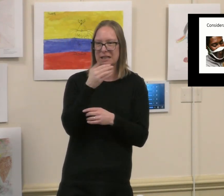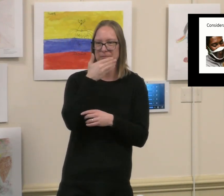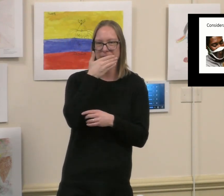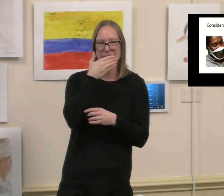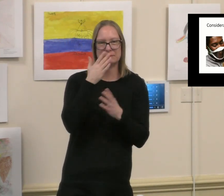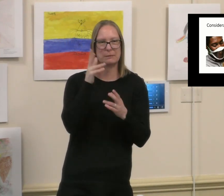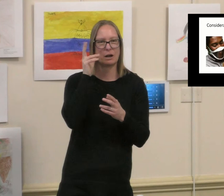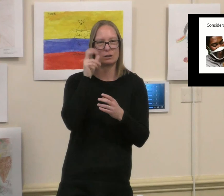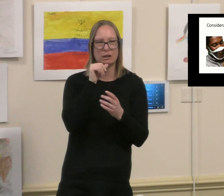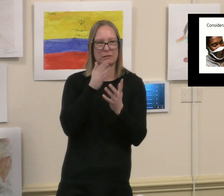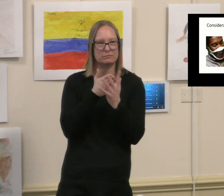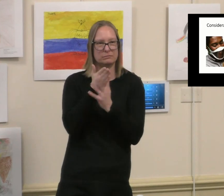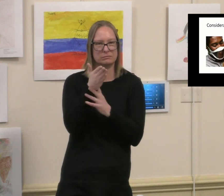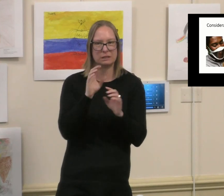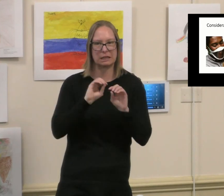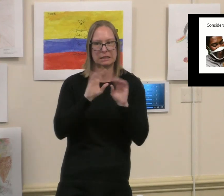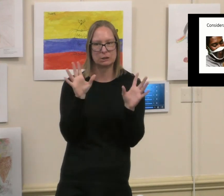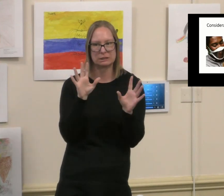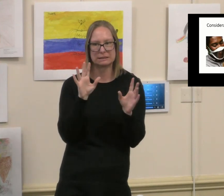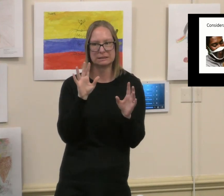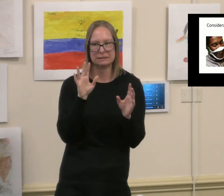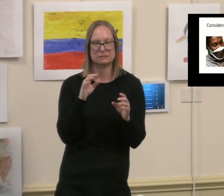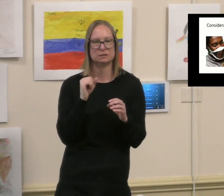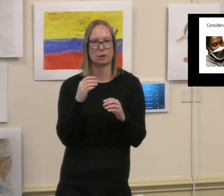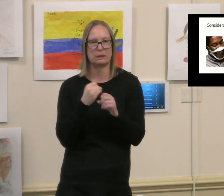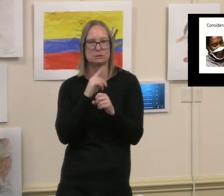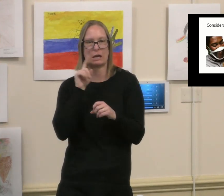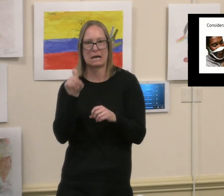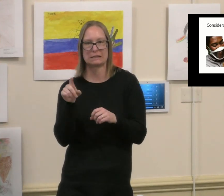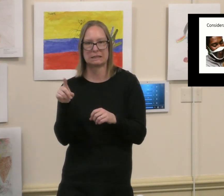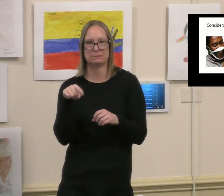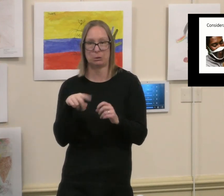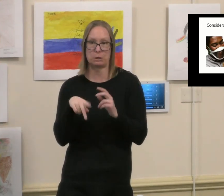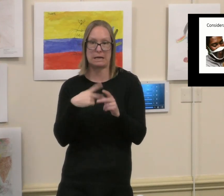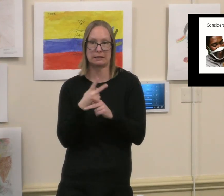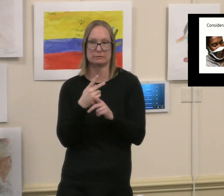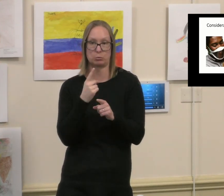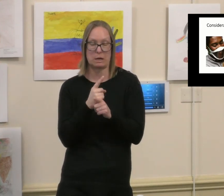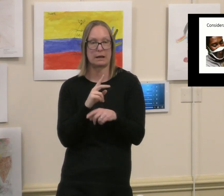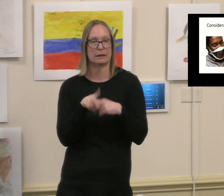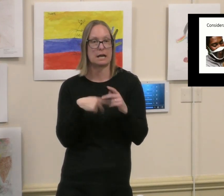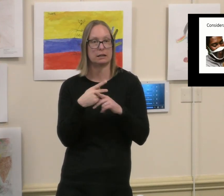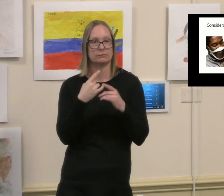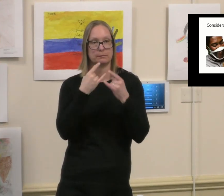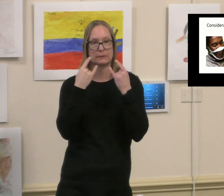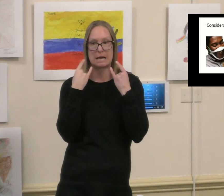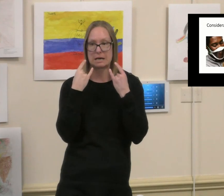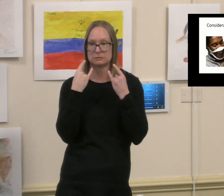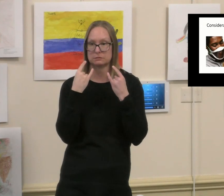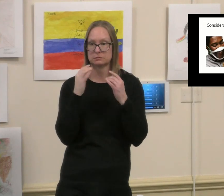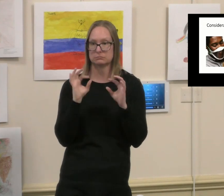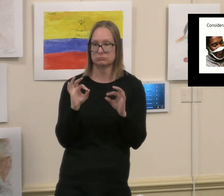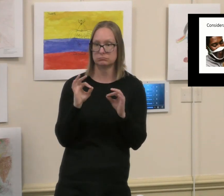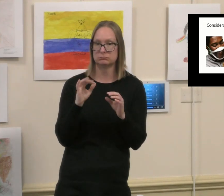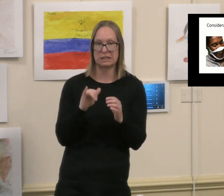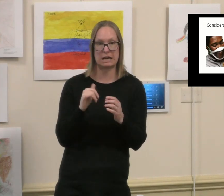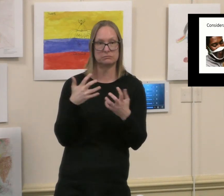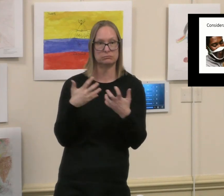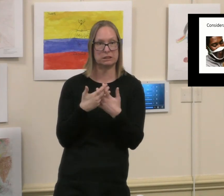often there's like a film and it's hard to hear through it. So you just have to make sure you ask them what kind of mask would work for